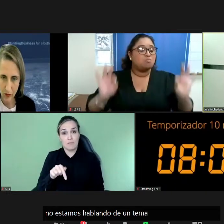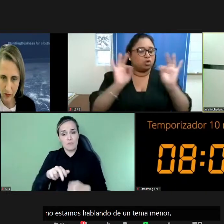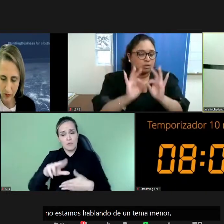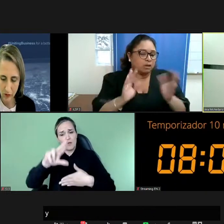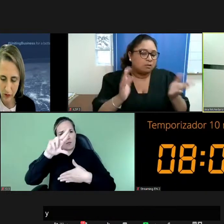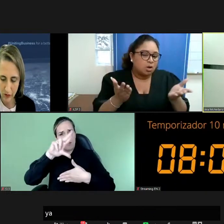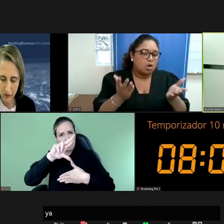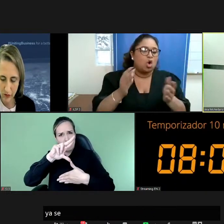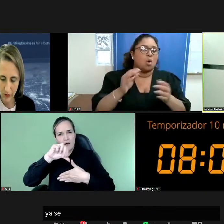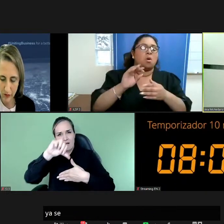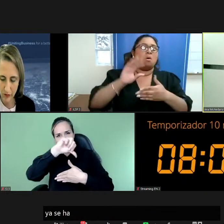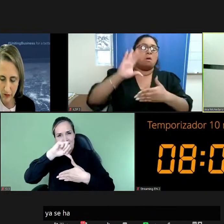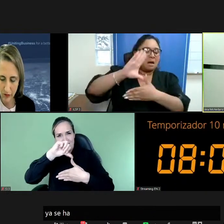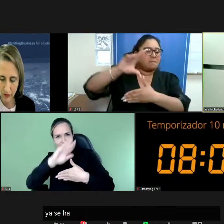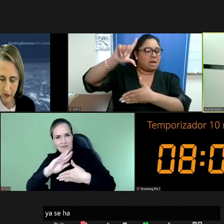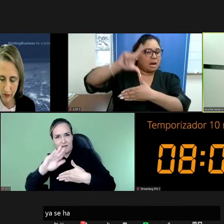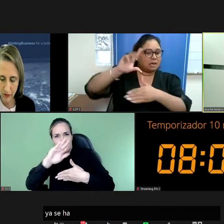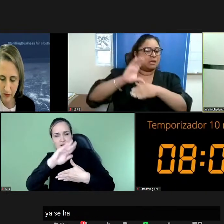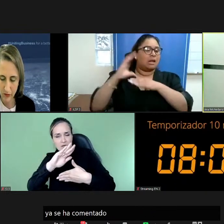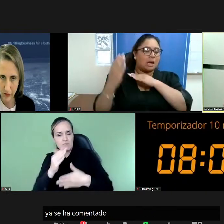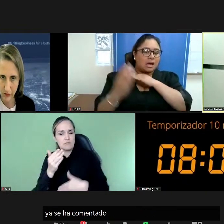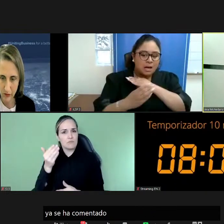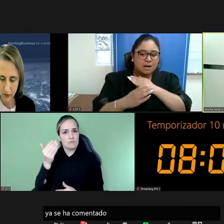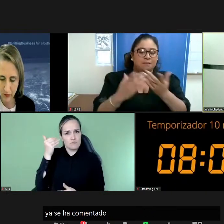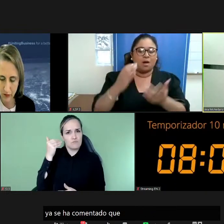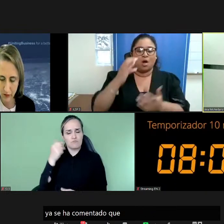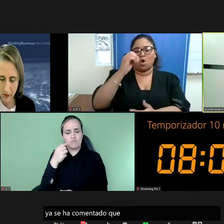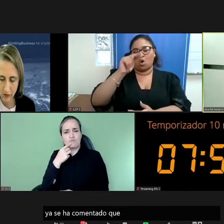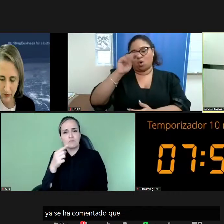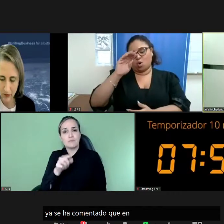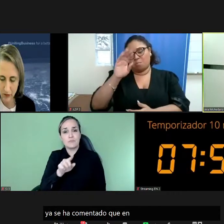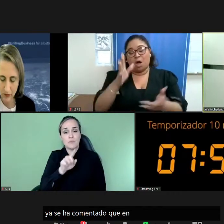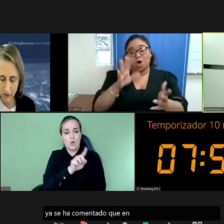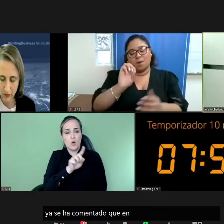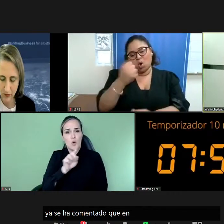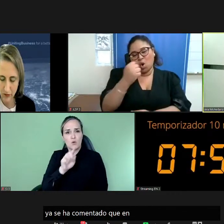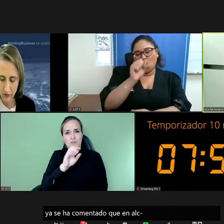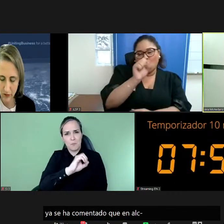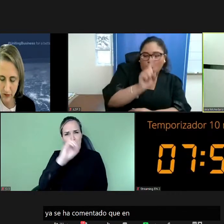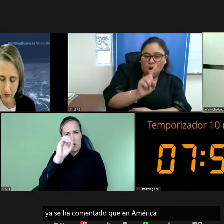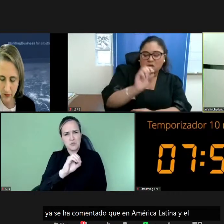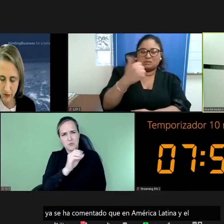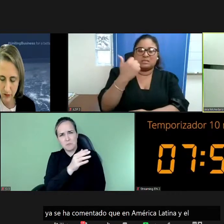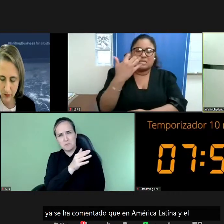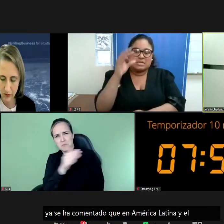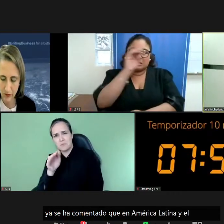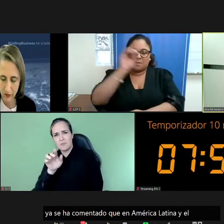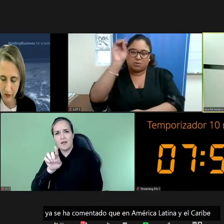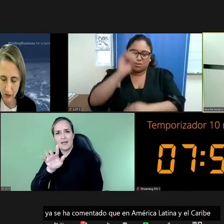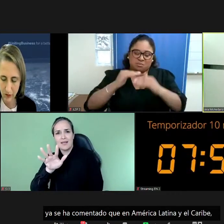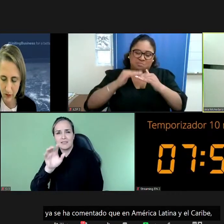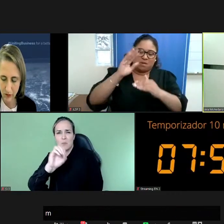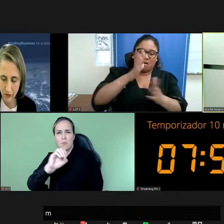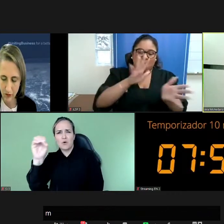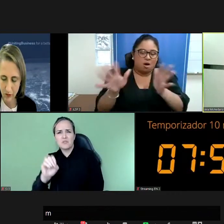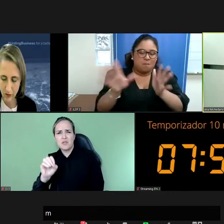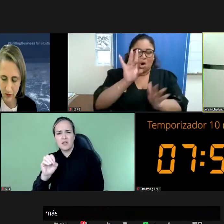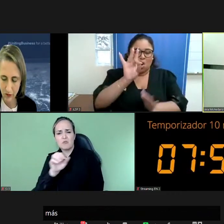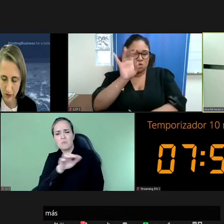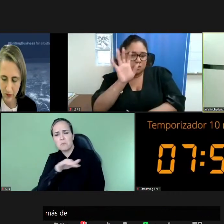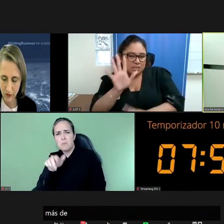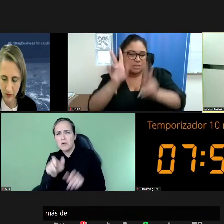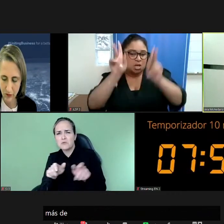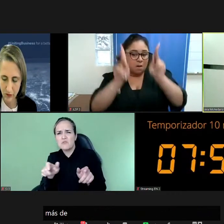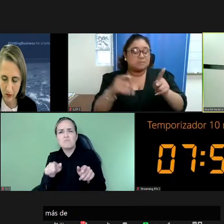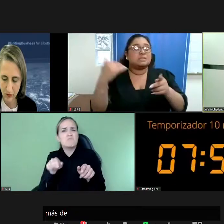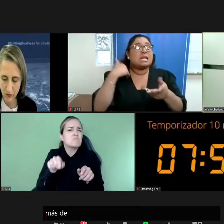region latin america and the caribbean in between 11 and 15 of the population a little bit more than 85